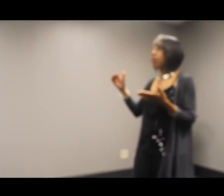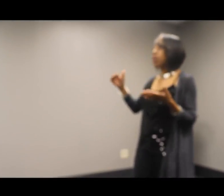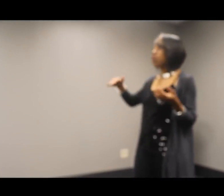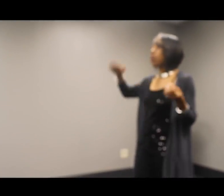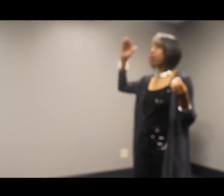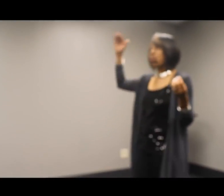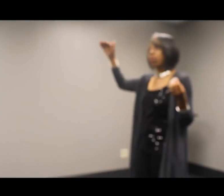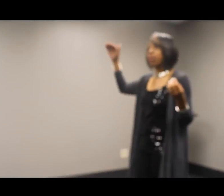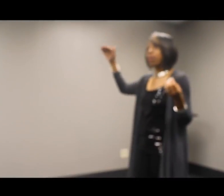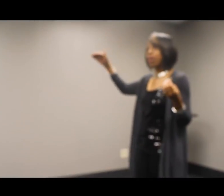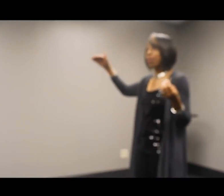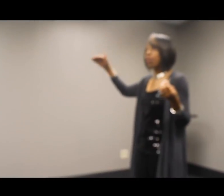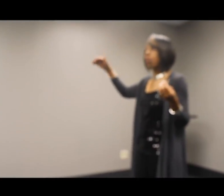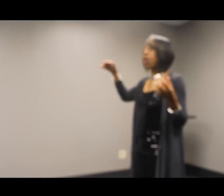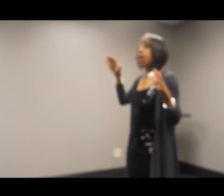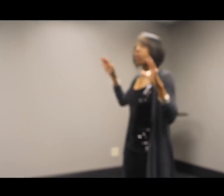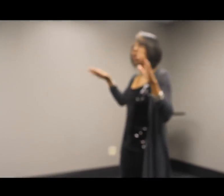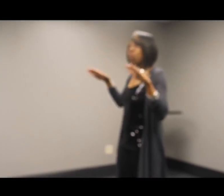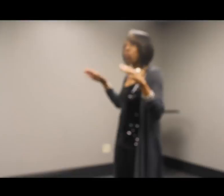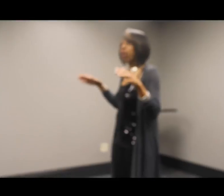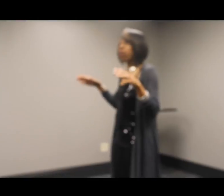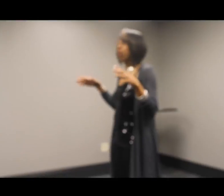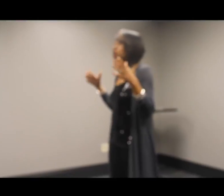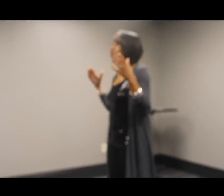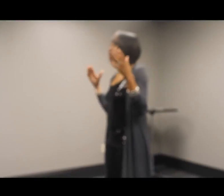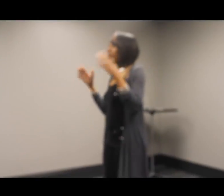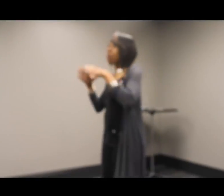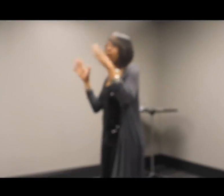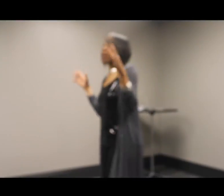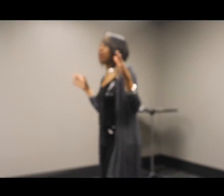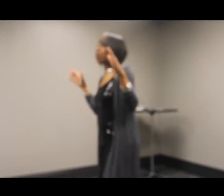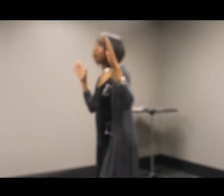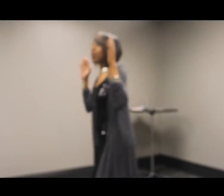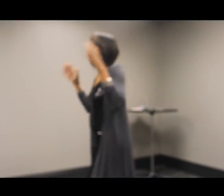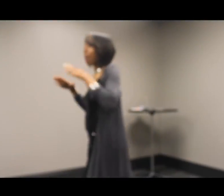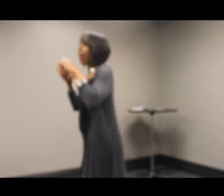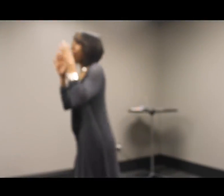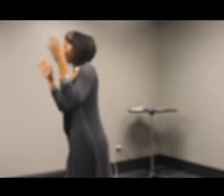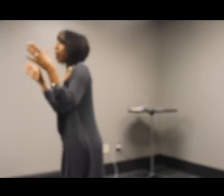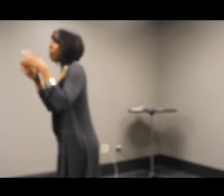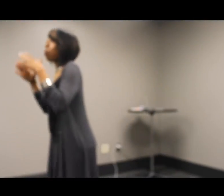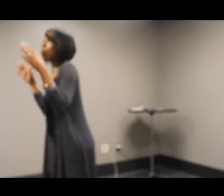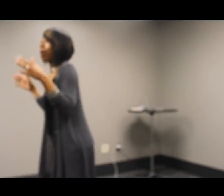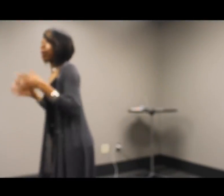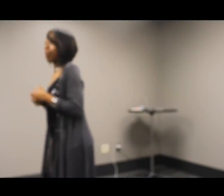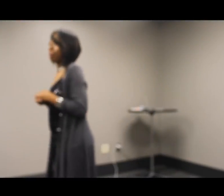of it is us going to the next level and becoming relevant. Everybody in here should have a Facebook page.